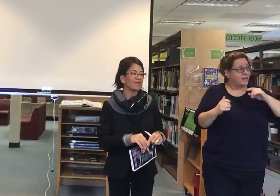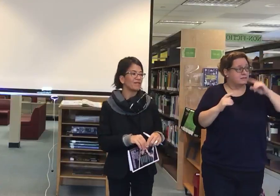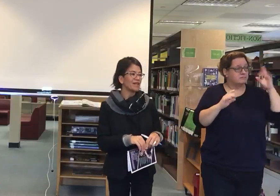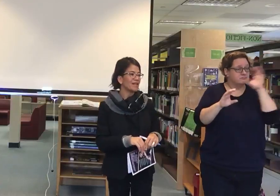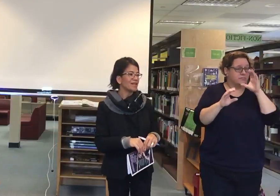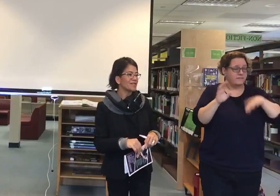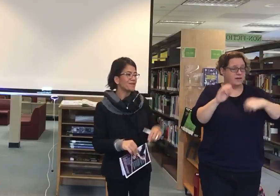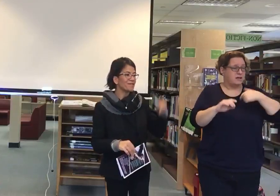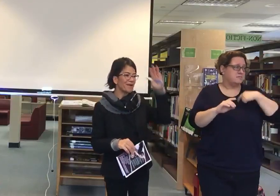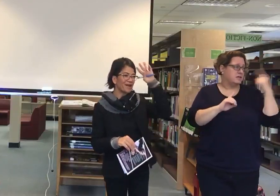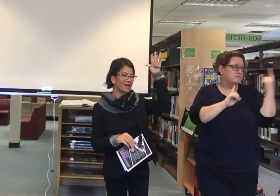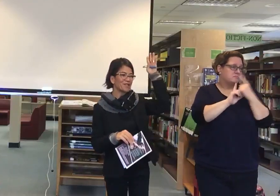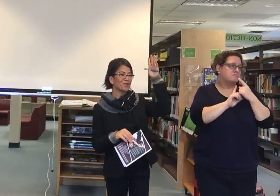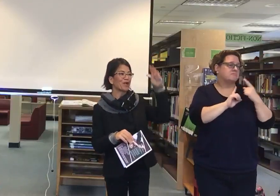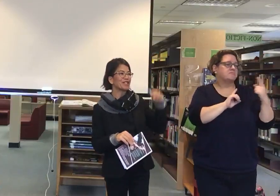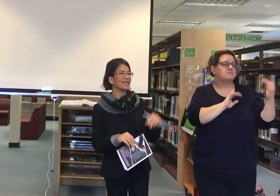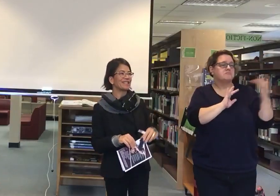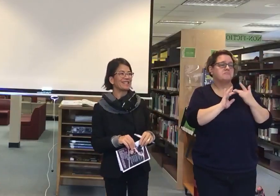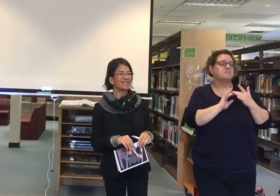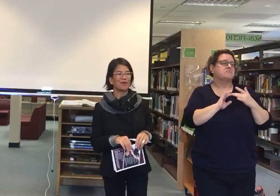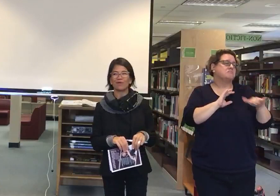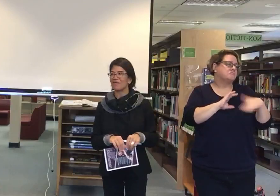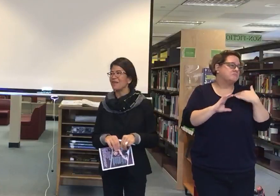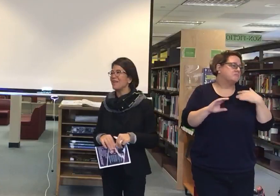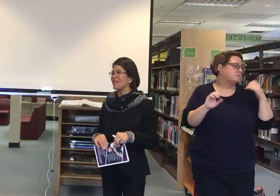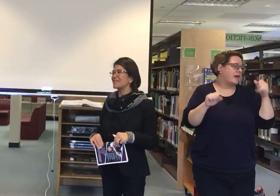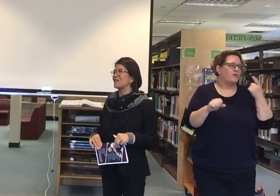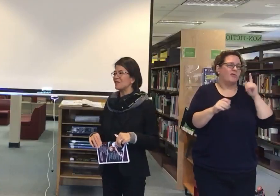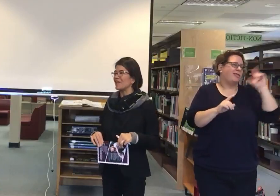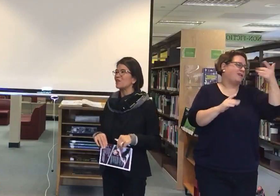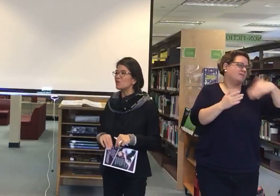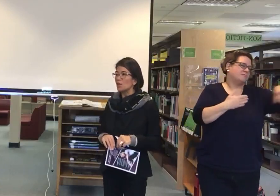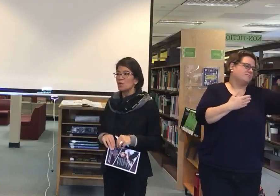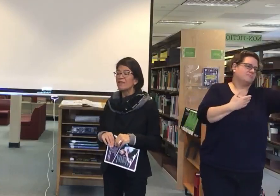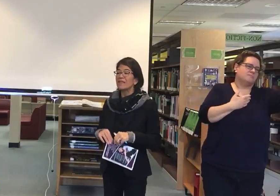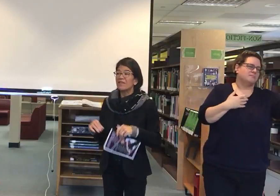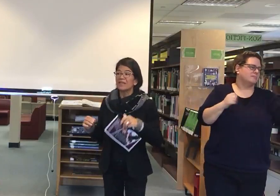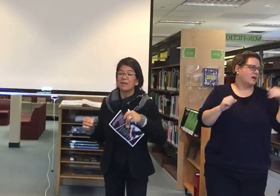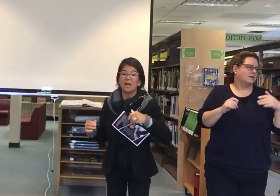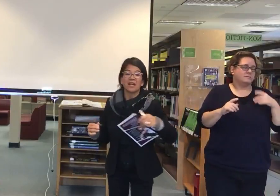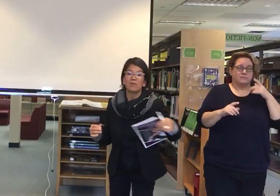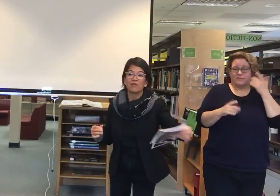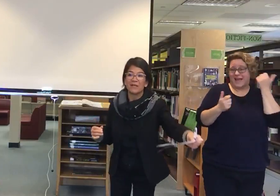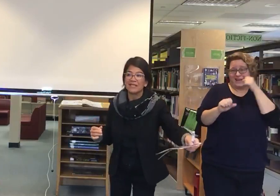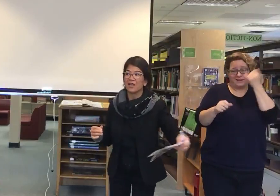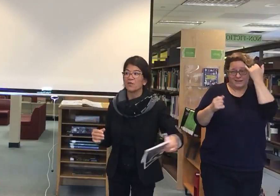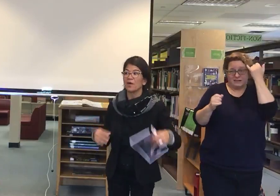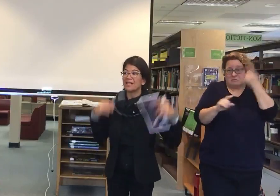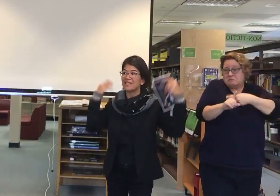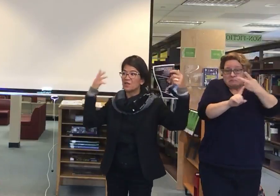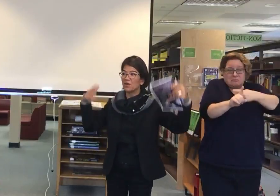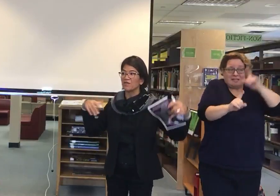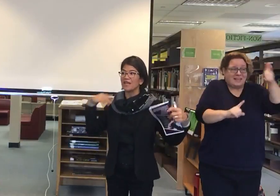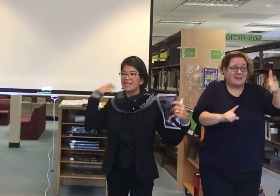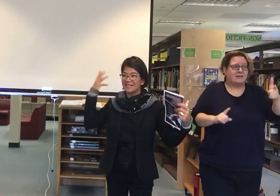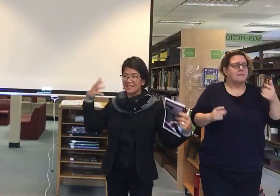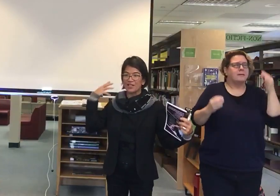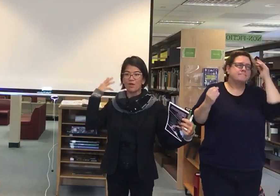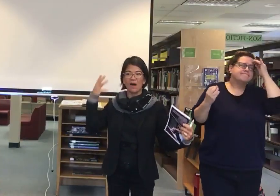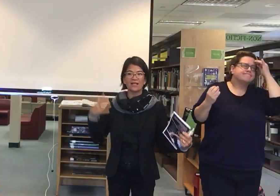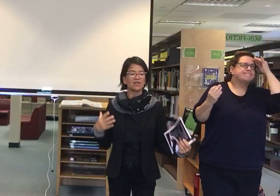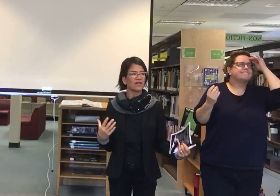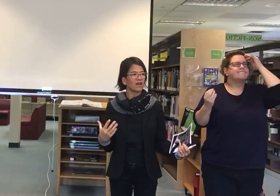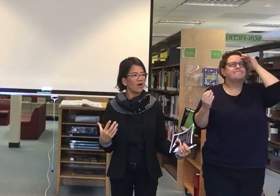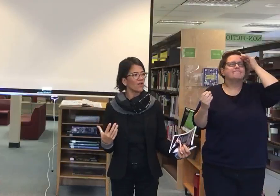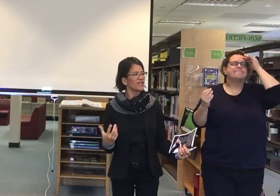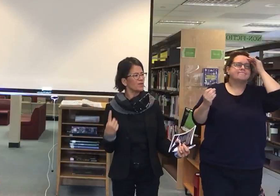hereafter if you have some inspiration and ideas about things that you notice. But even like a couple of months down the road, as this sort of sits